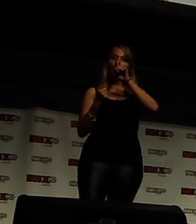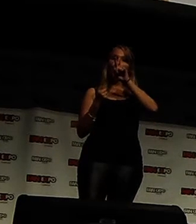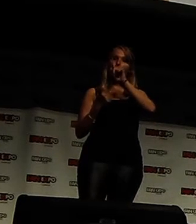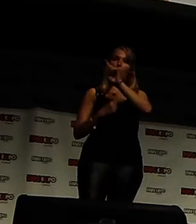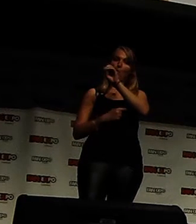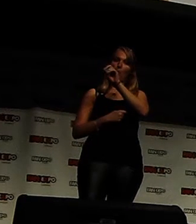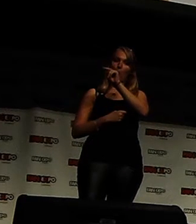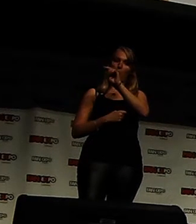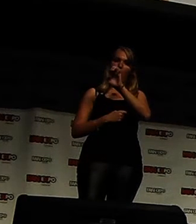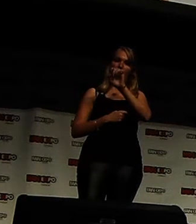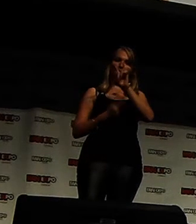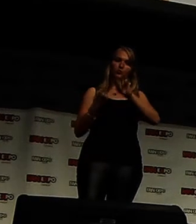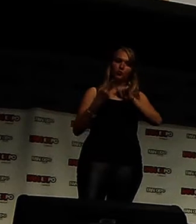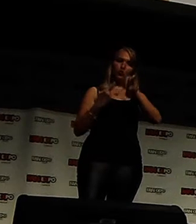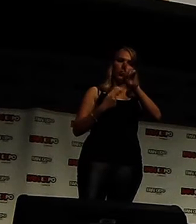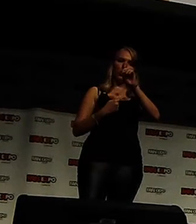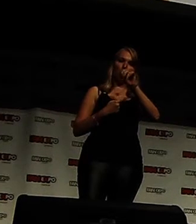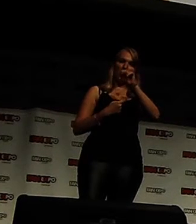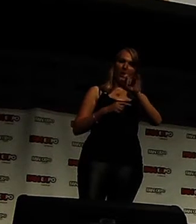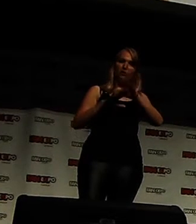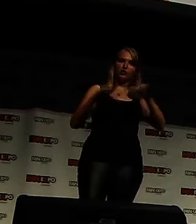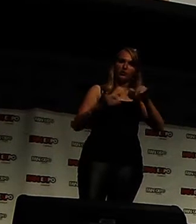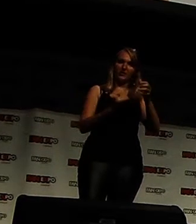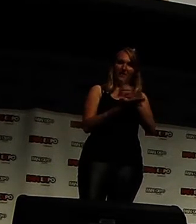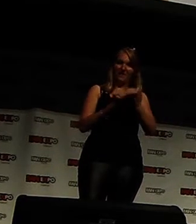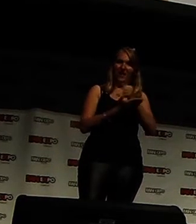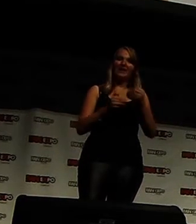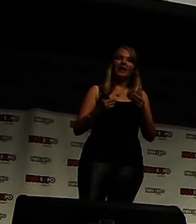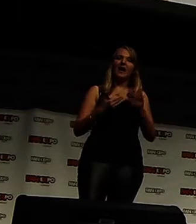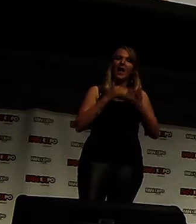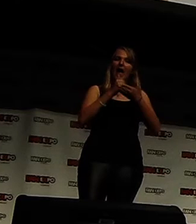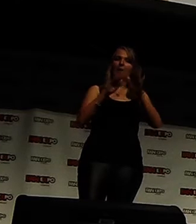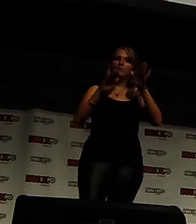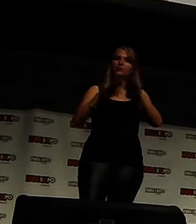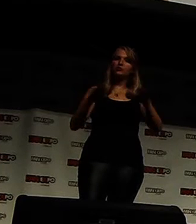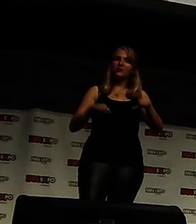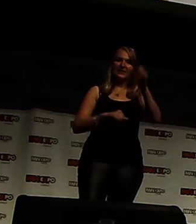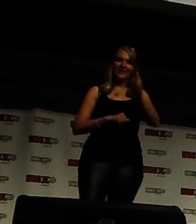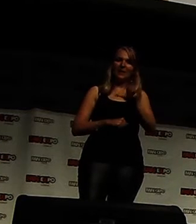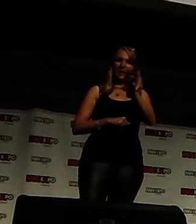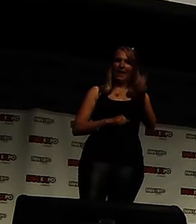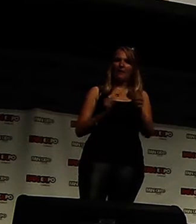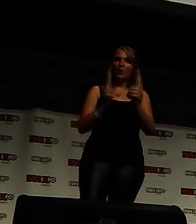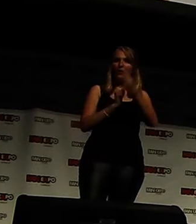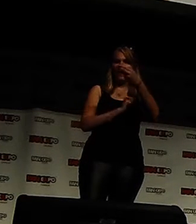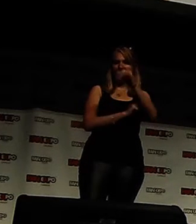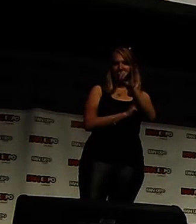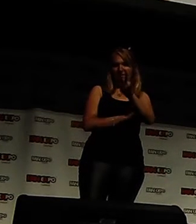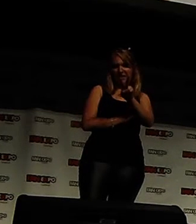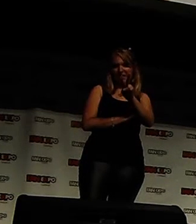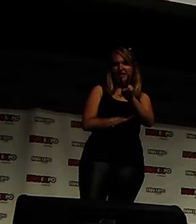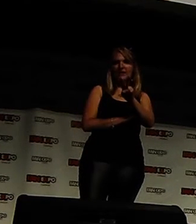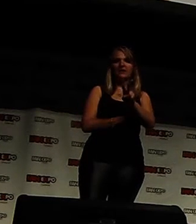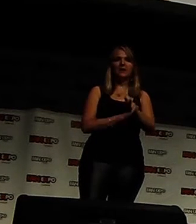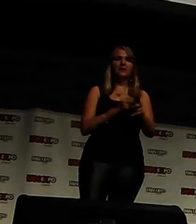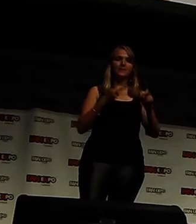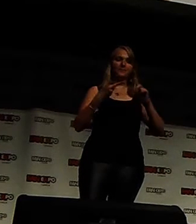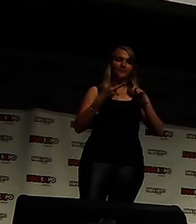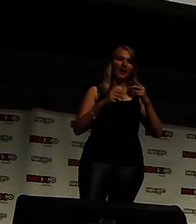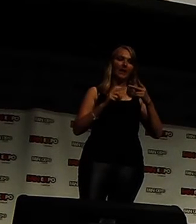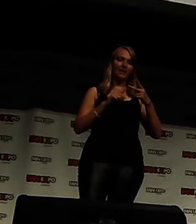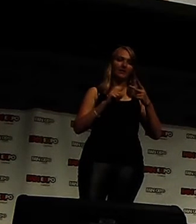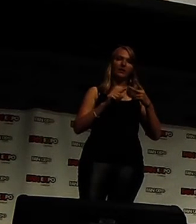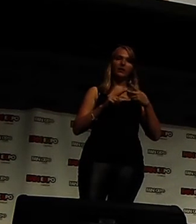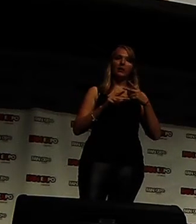Fund, which helps people over in South Africa and Port Elizabeth with HIV. And I'm just joining another one, which is dealing with